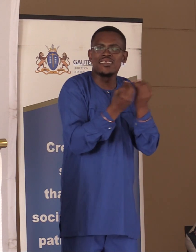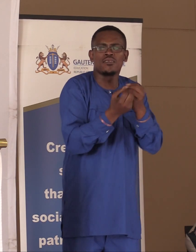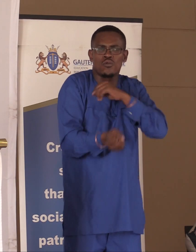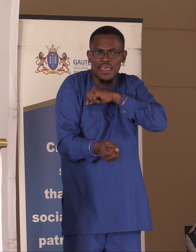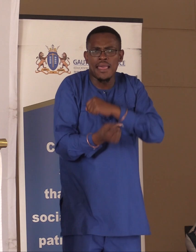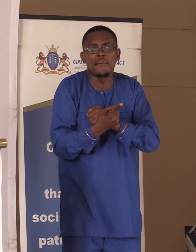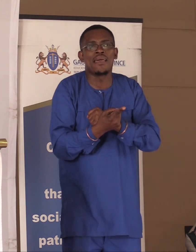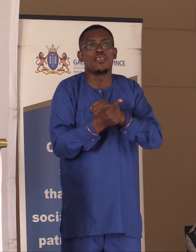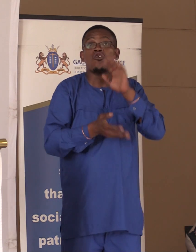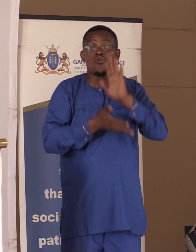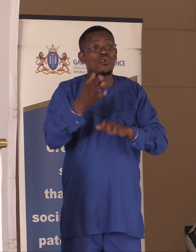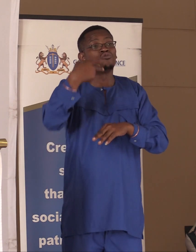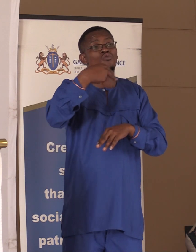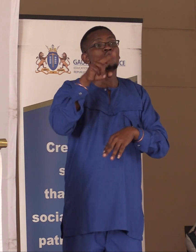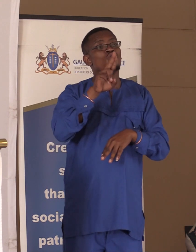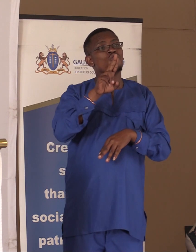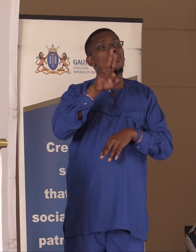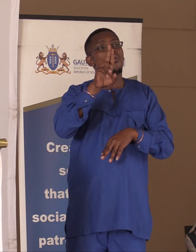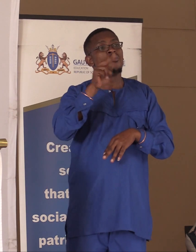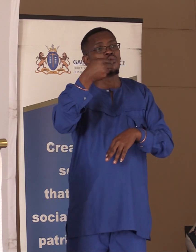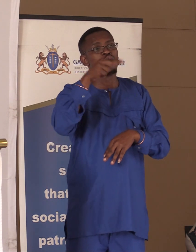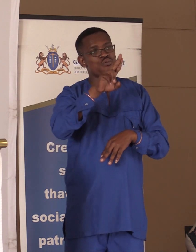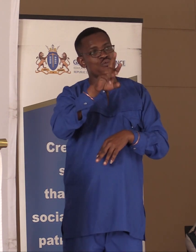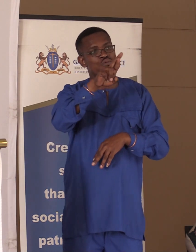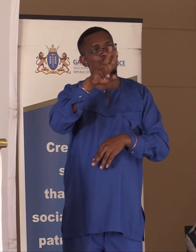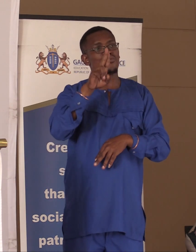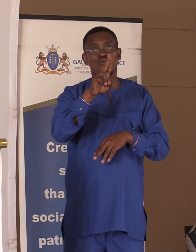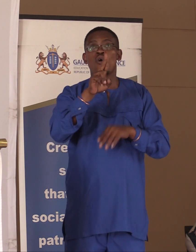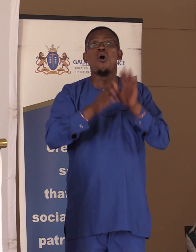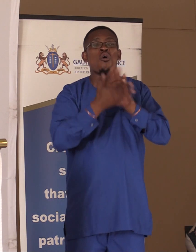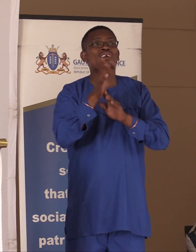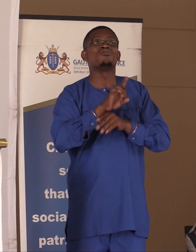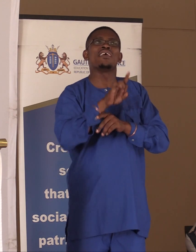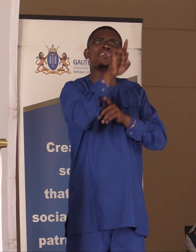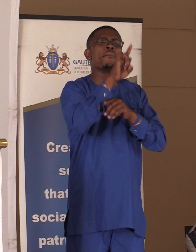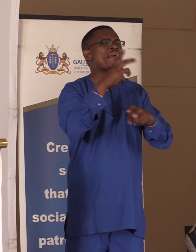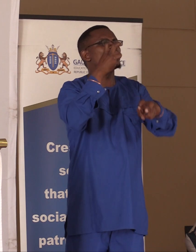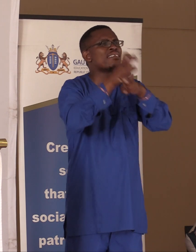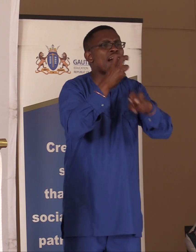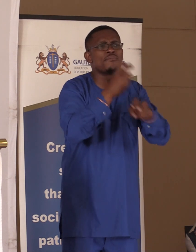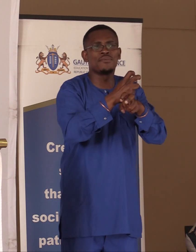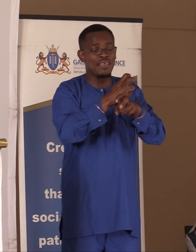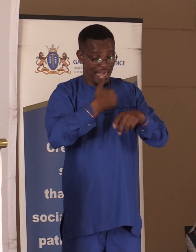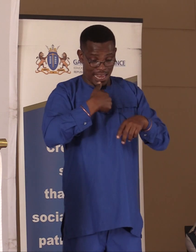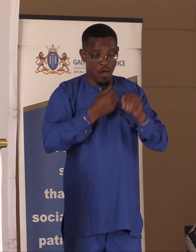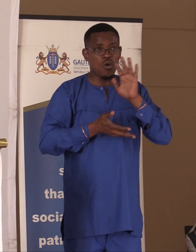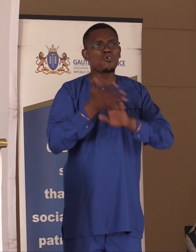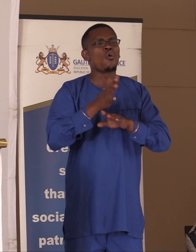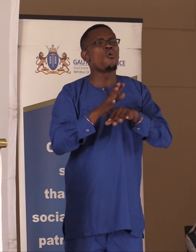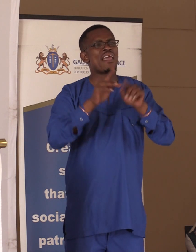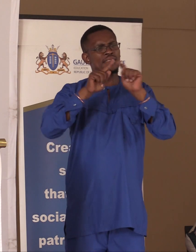going to Uhuru. Now, going to the top is tough. Now, here's the thing. I get on to, we go as a team. We're going